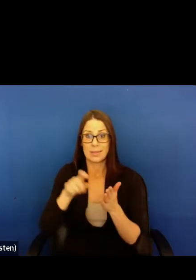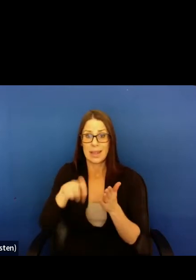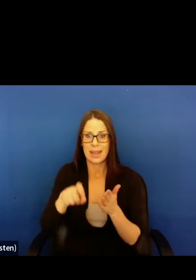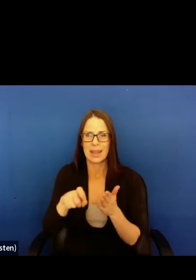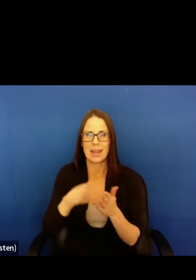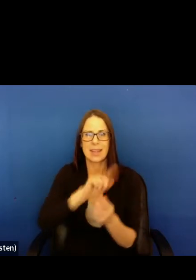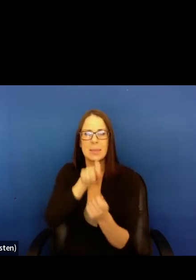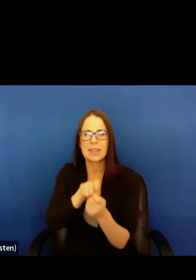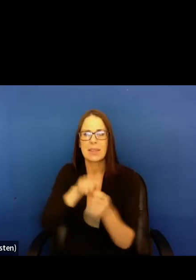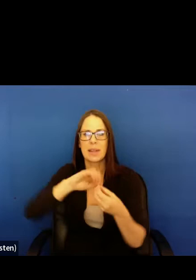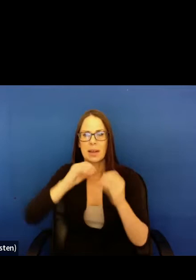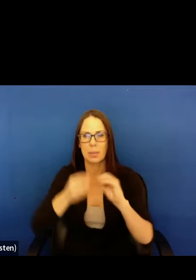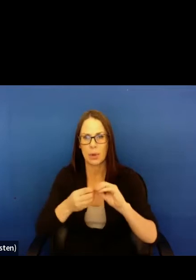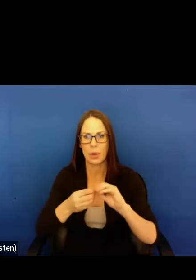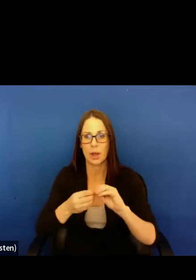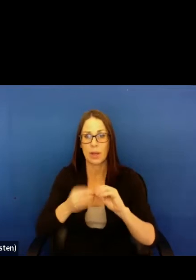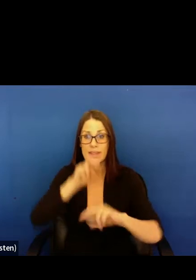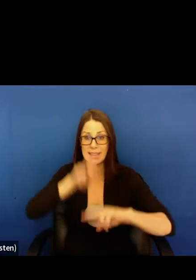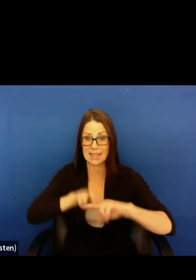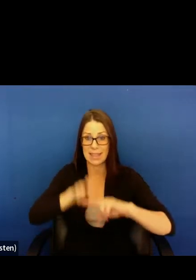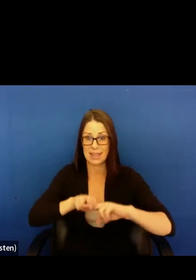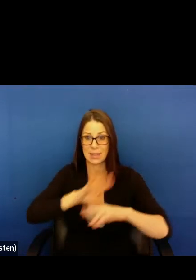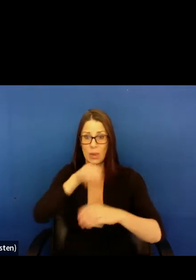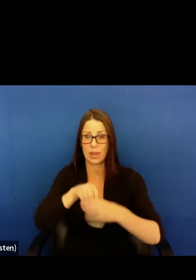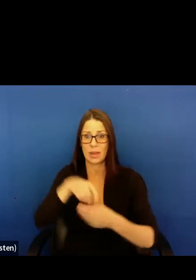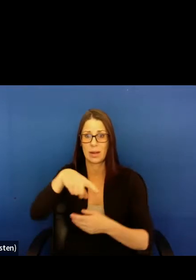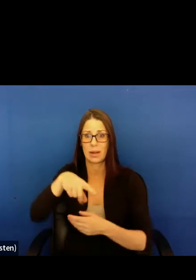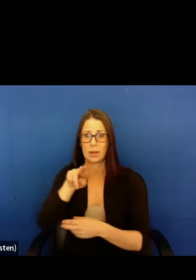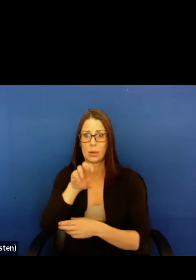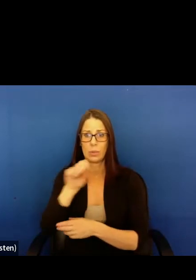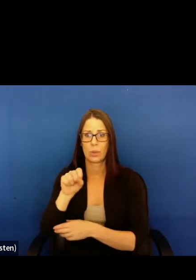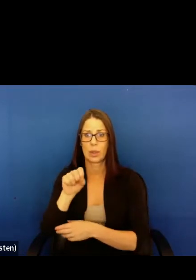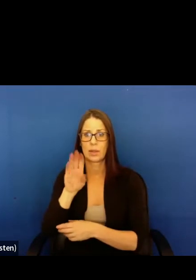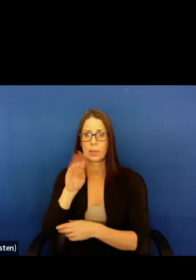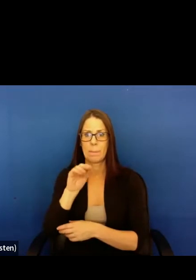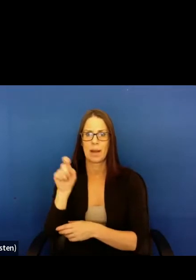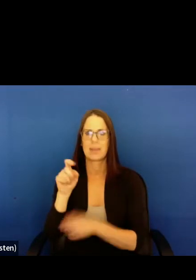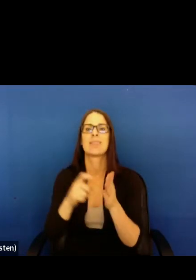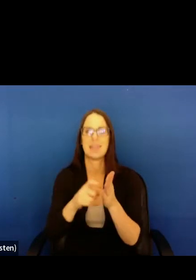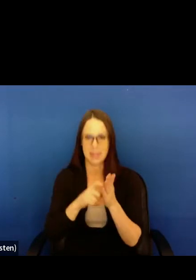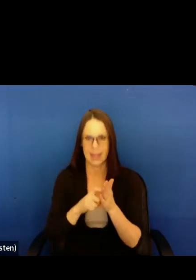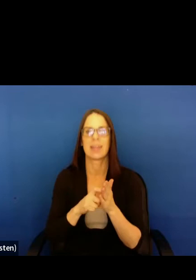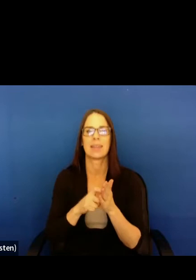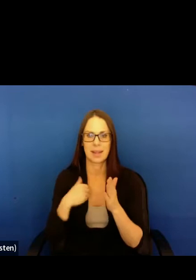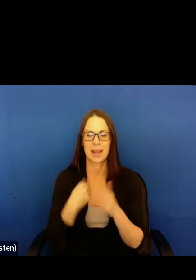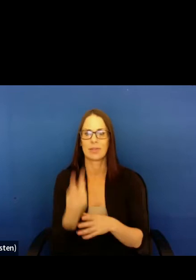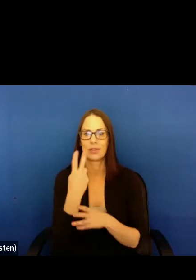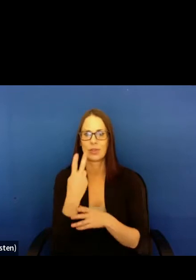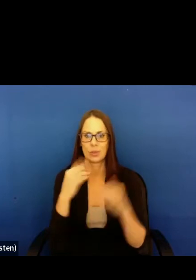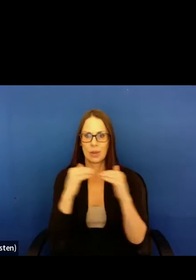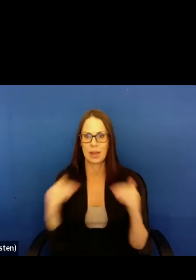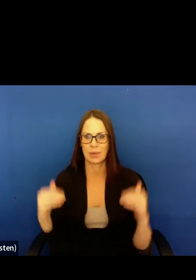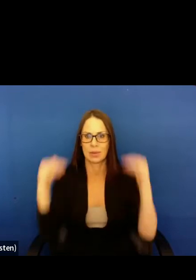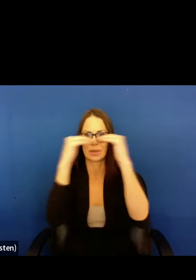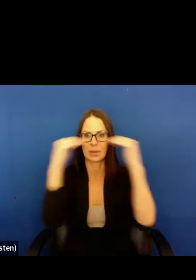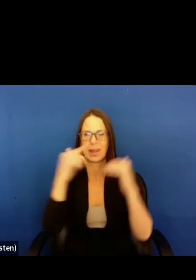quantity of seats in the press box, it needed to be 2 levels just because of the structure of the building.